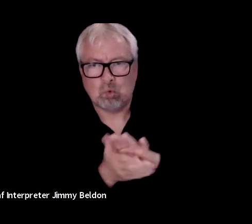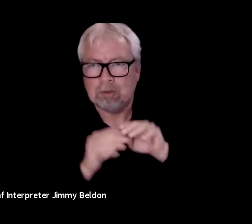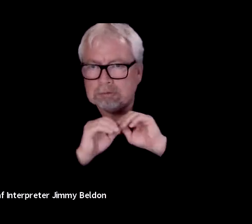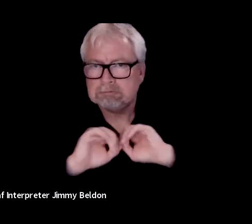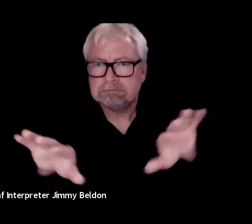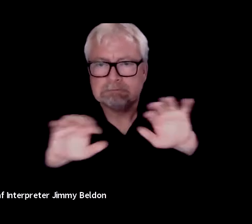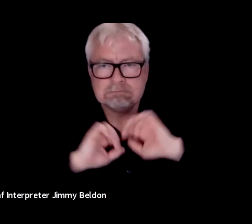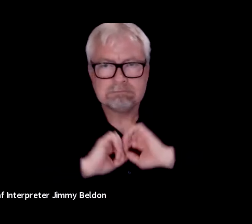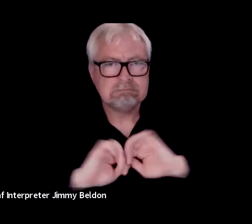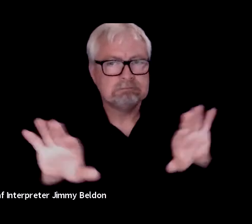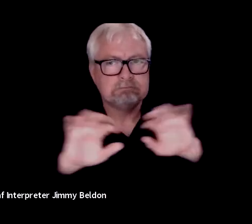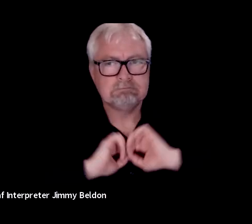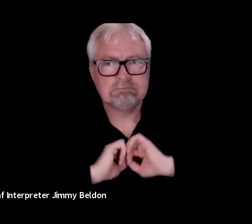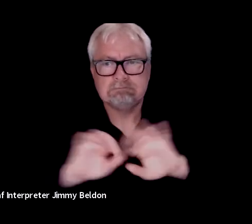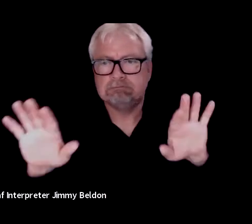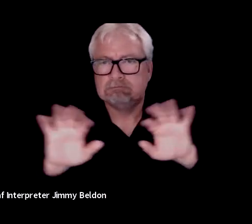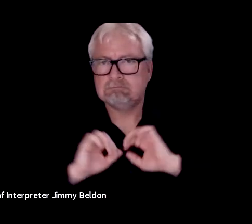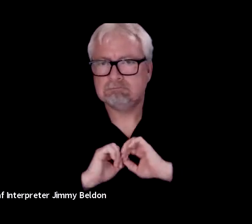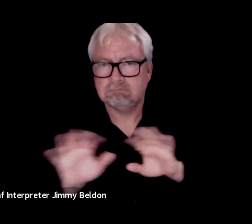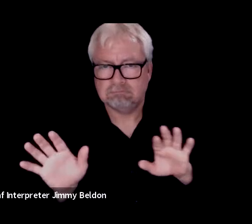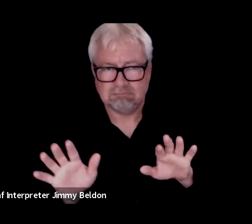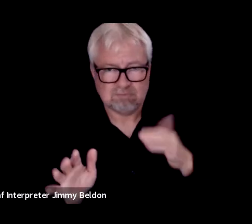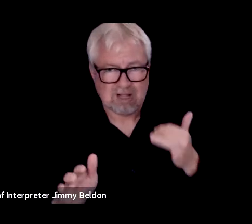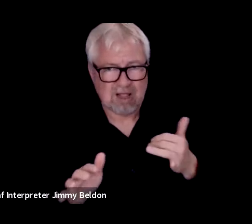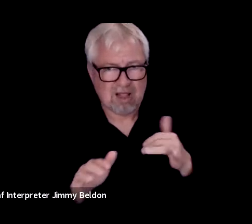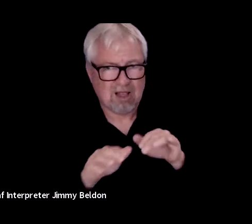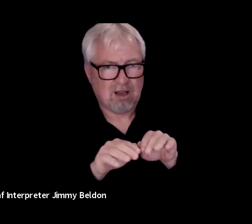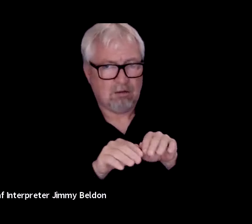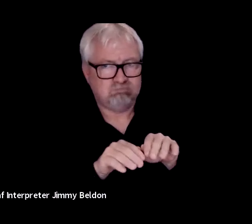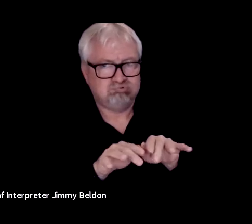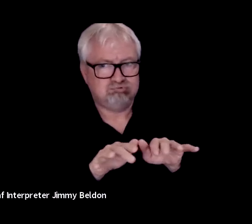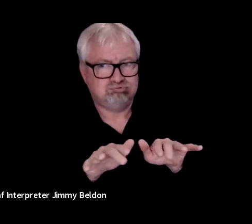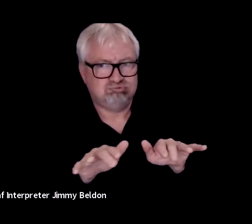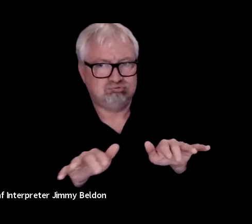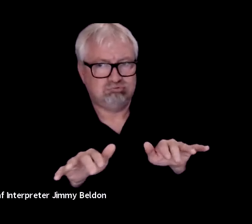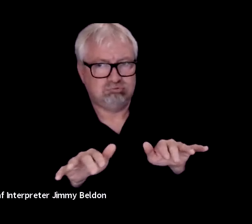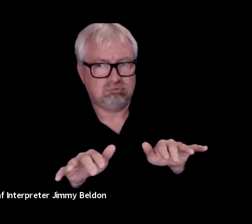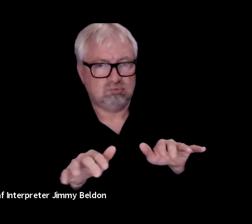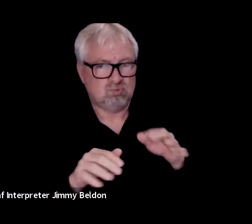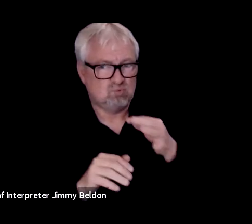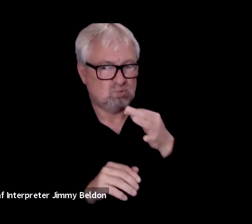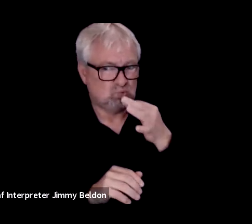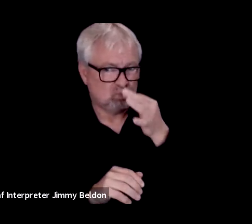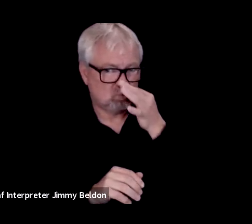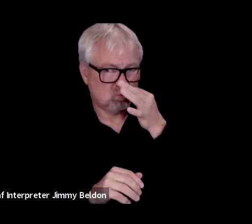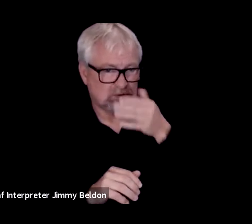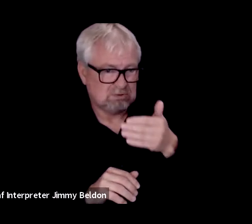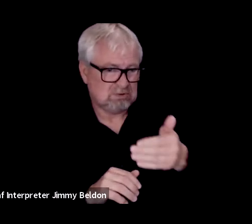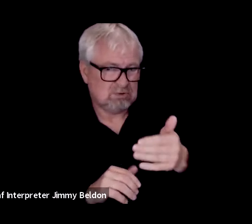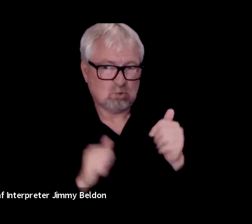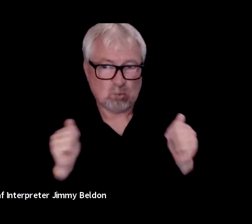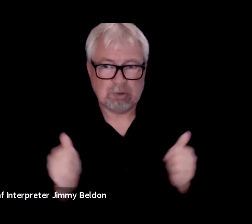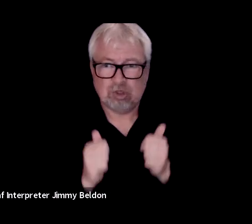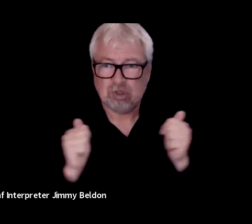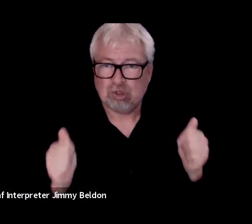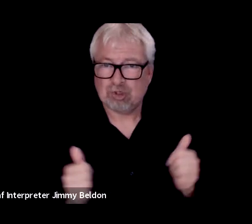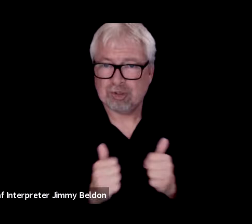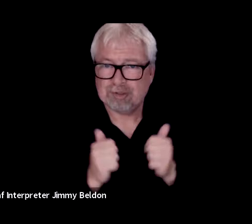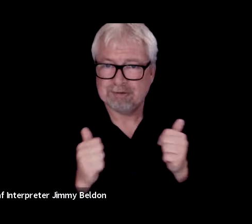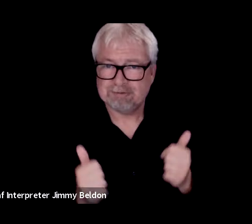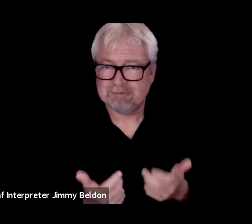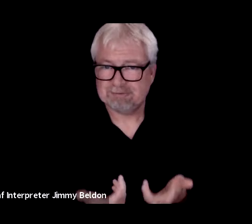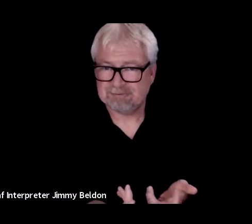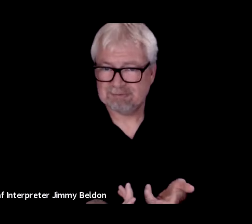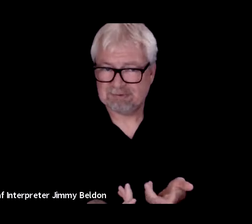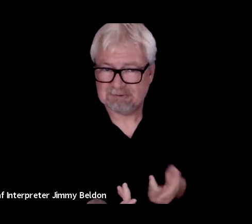weather turning and schools now back in session, how long do you think it will be before those forces start